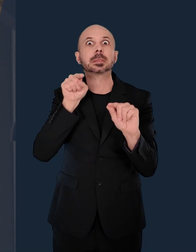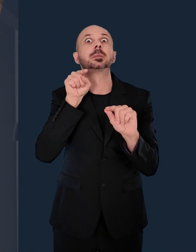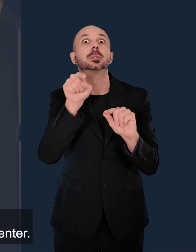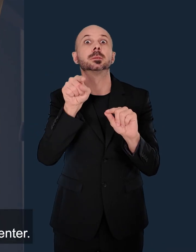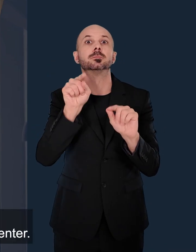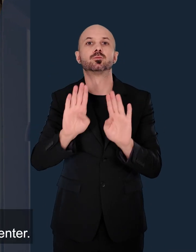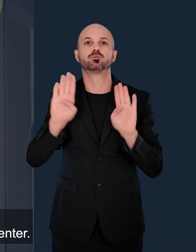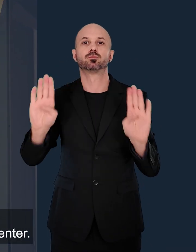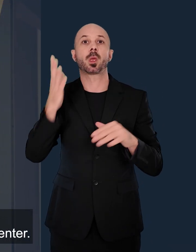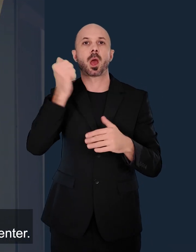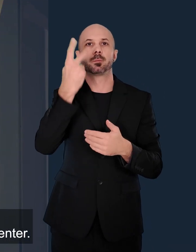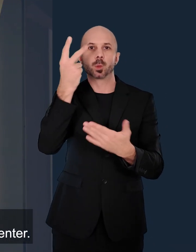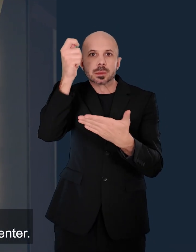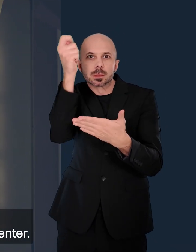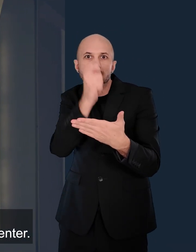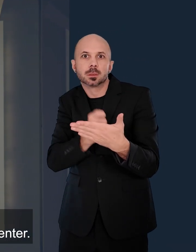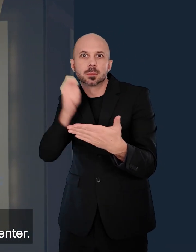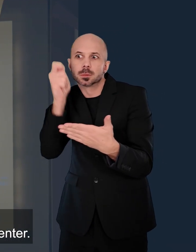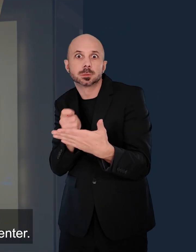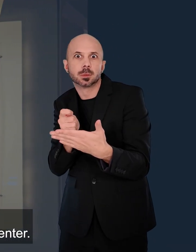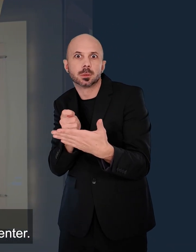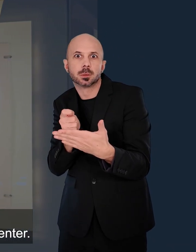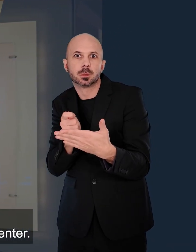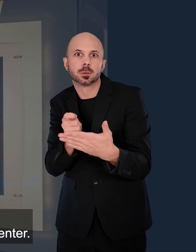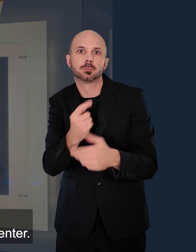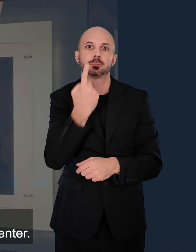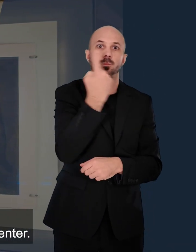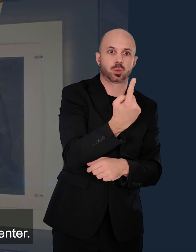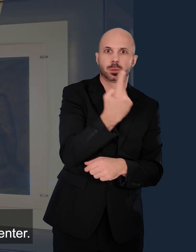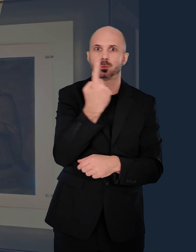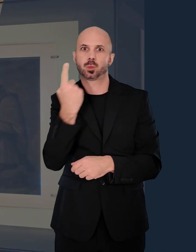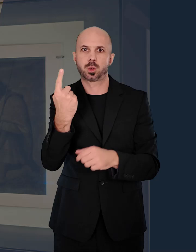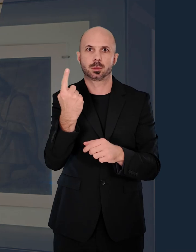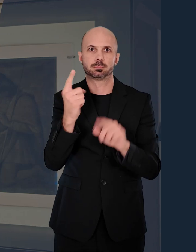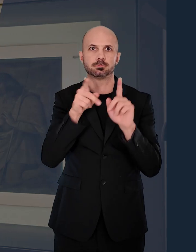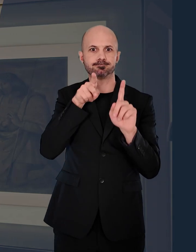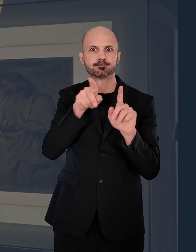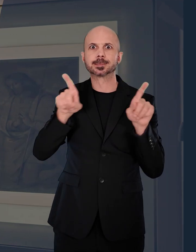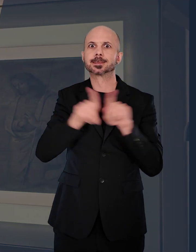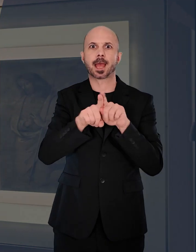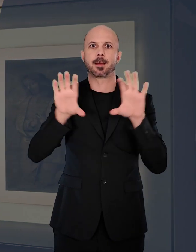donkey on the right and three kneeling shepherds in the center.